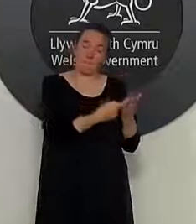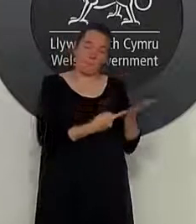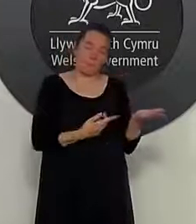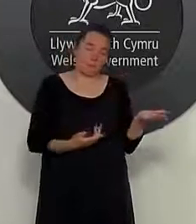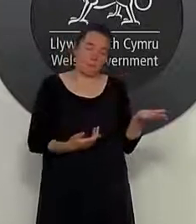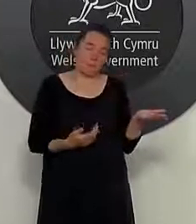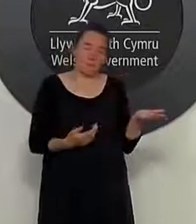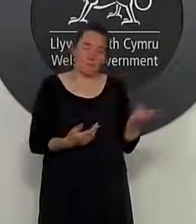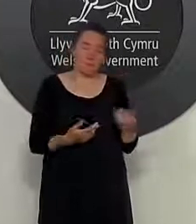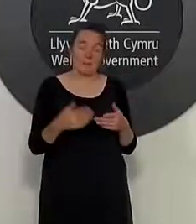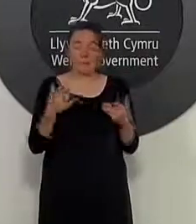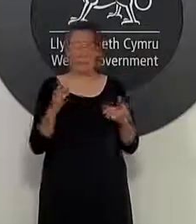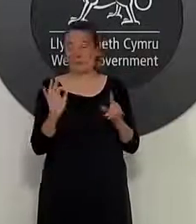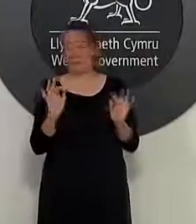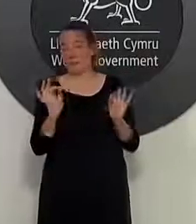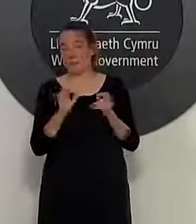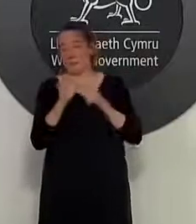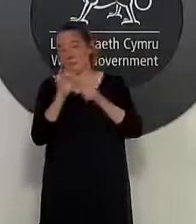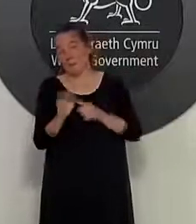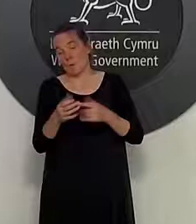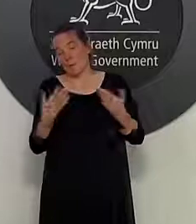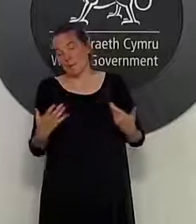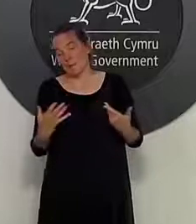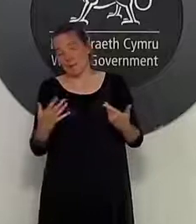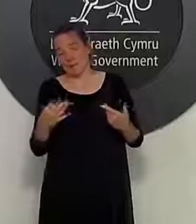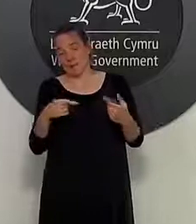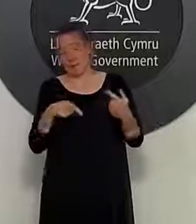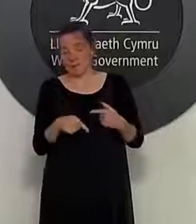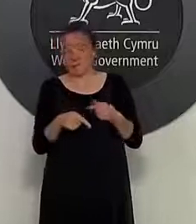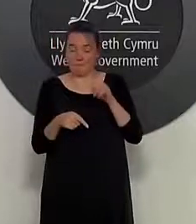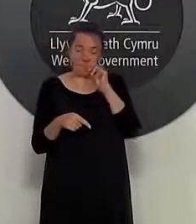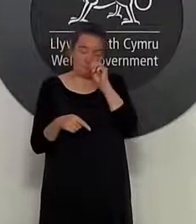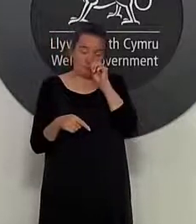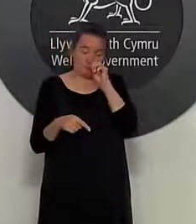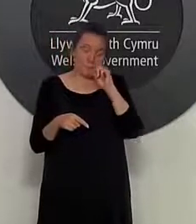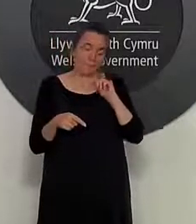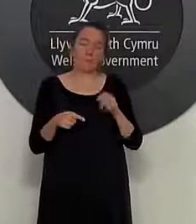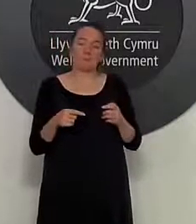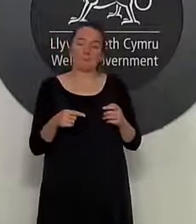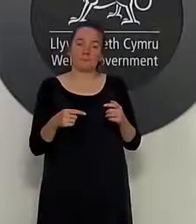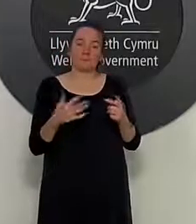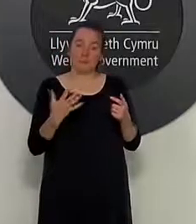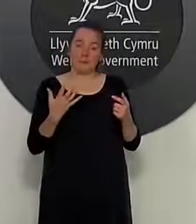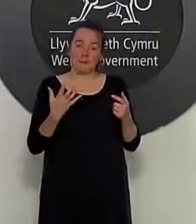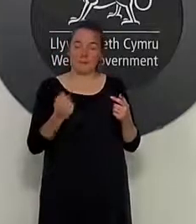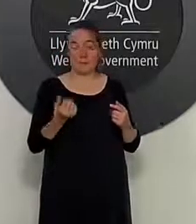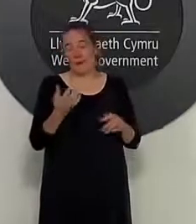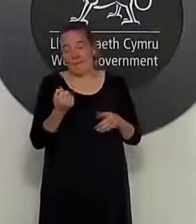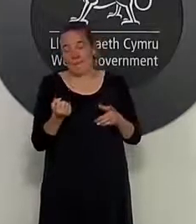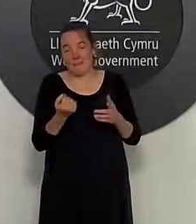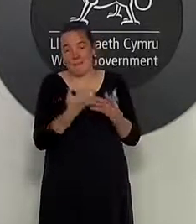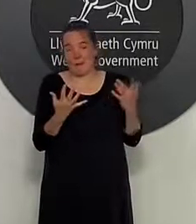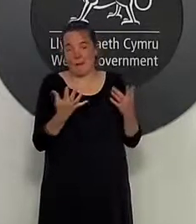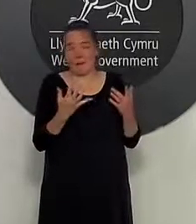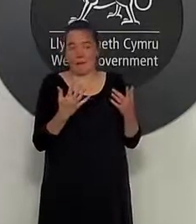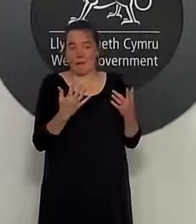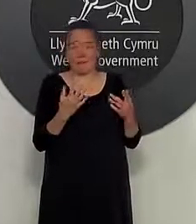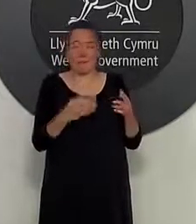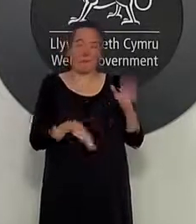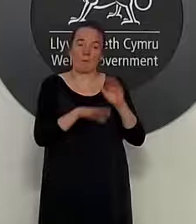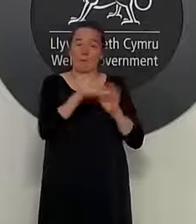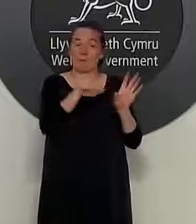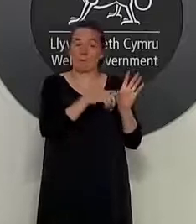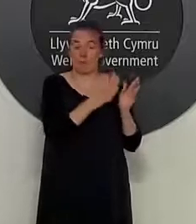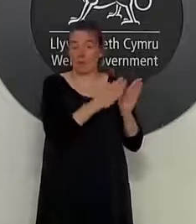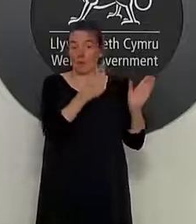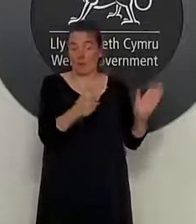today would alter that. So under the terms that we discussed today, I don't have anywhere, but I'm very pleased to say that I have got somewhere